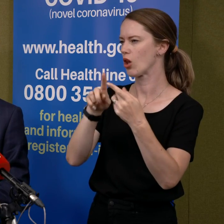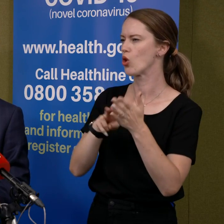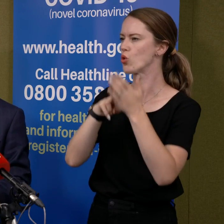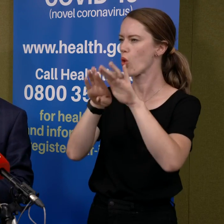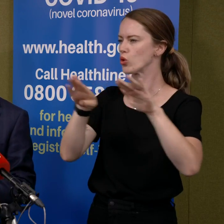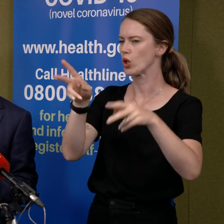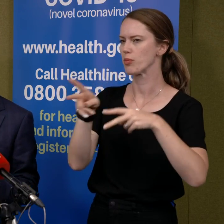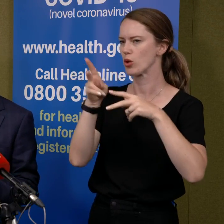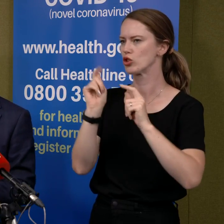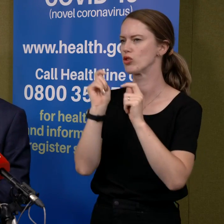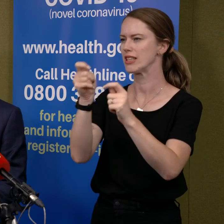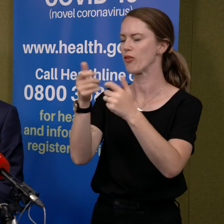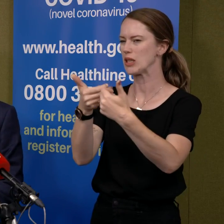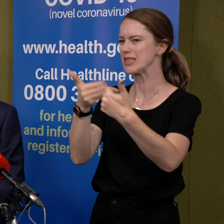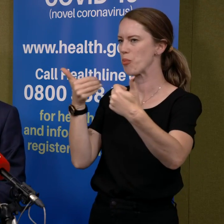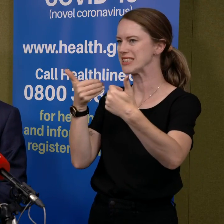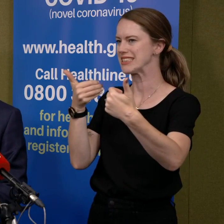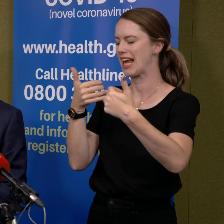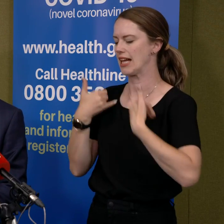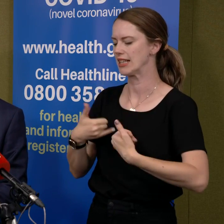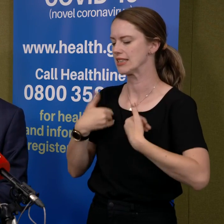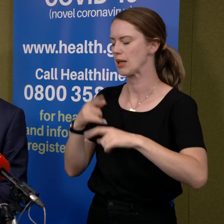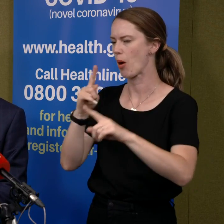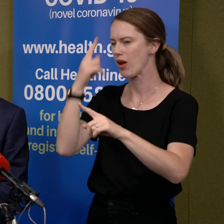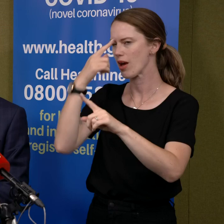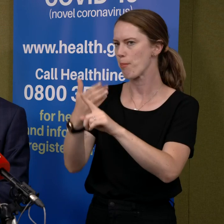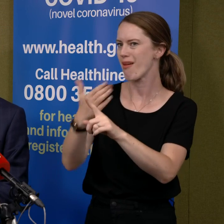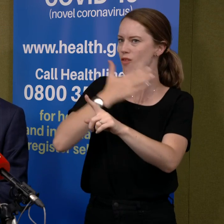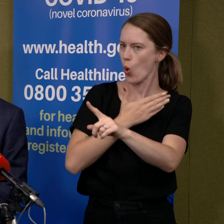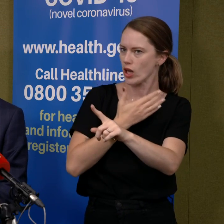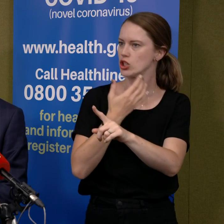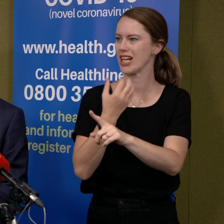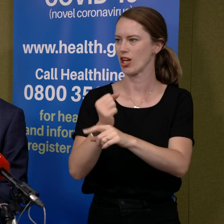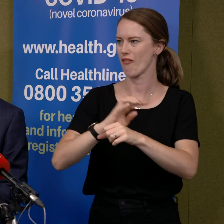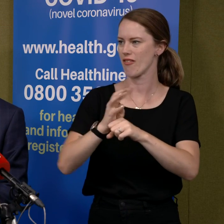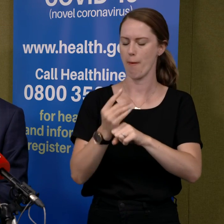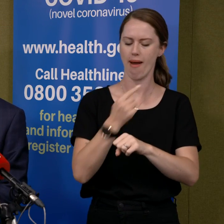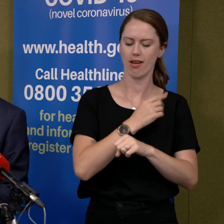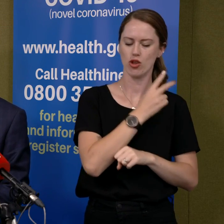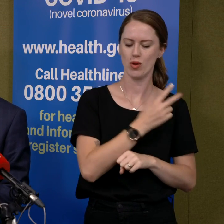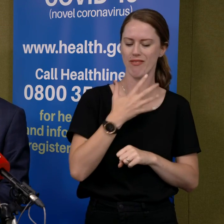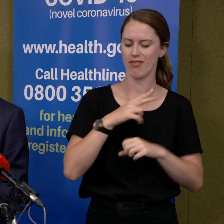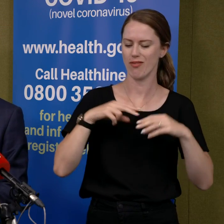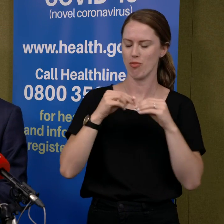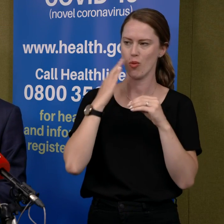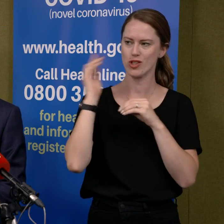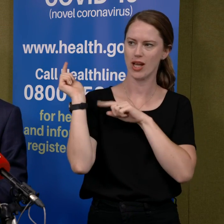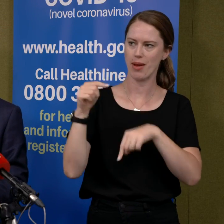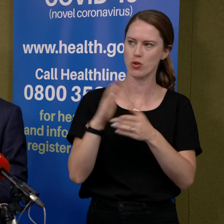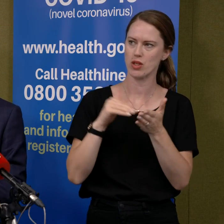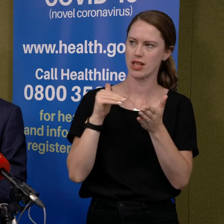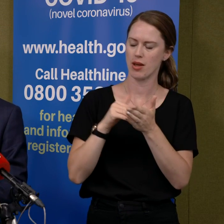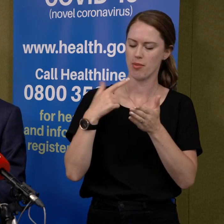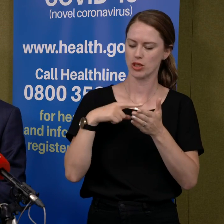Hospital being treated for a non-respiratory condition, but she was in hospital from the 25th of February when she returned to New Zealand